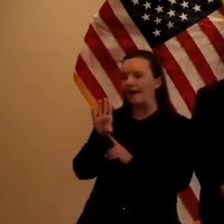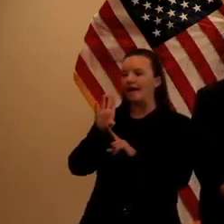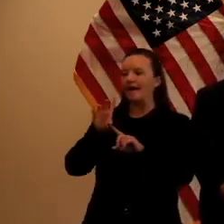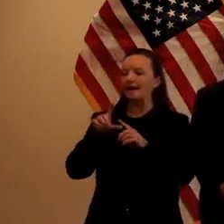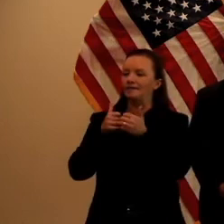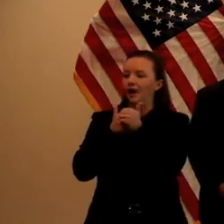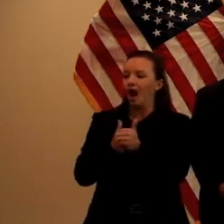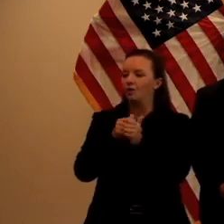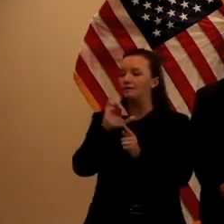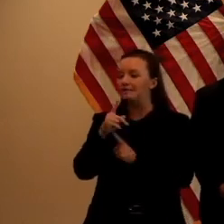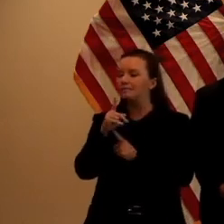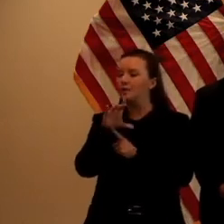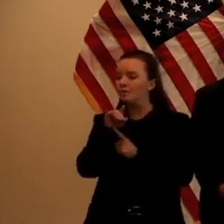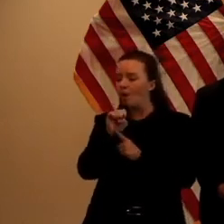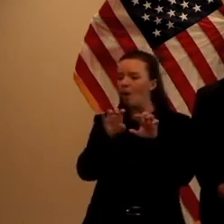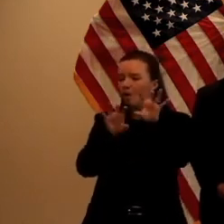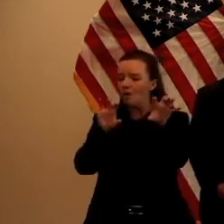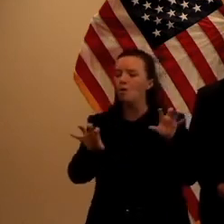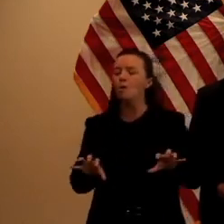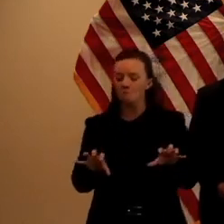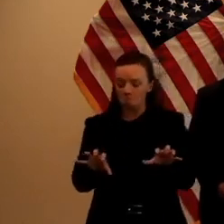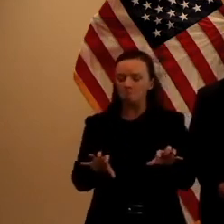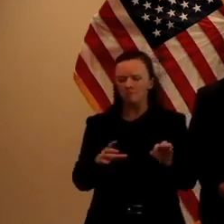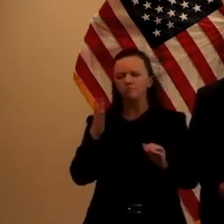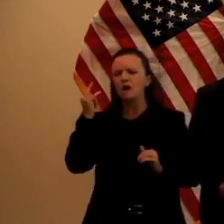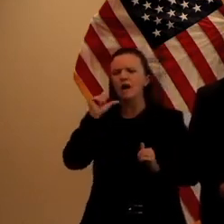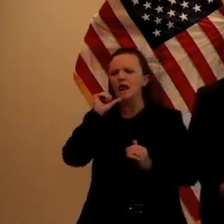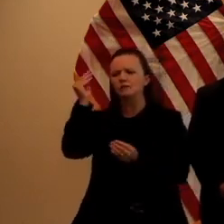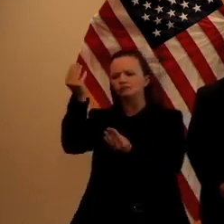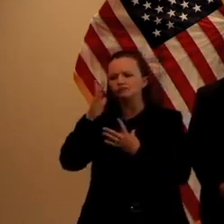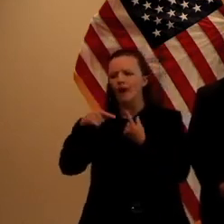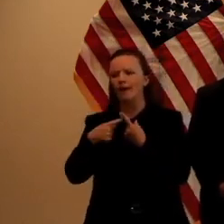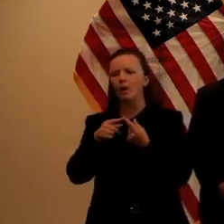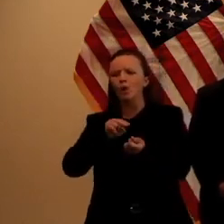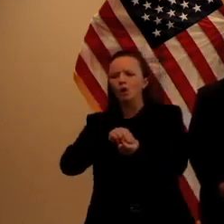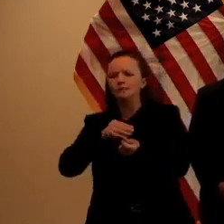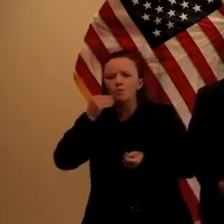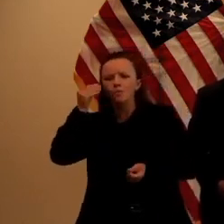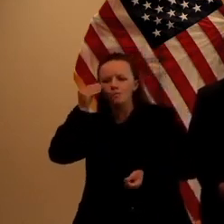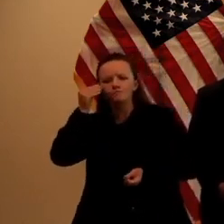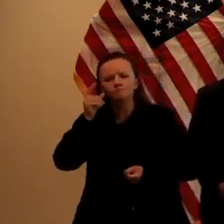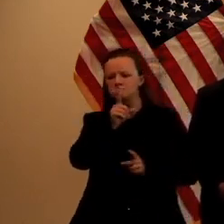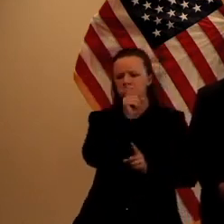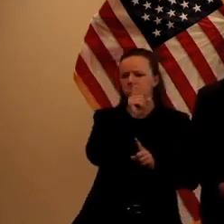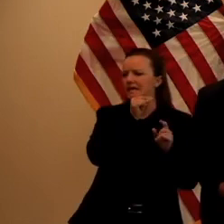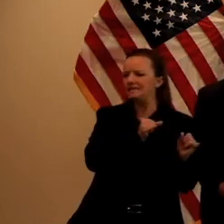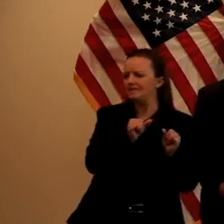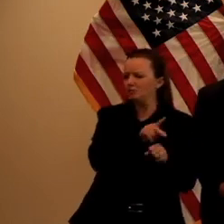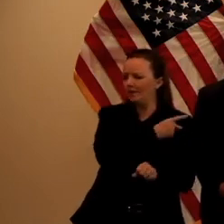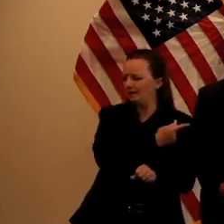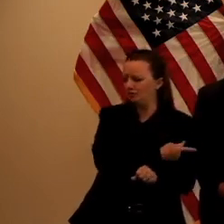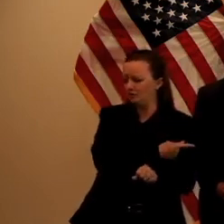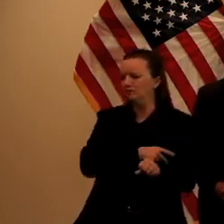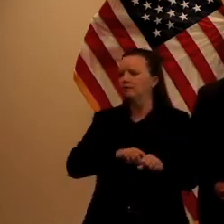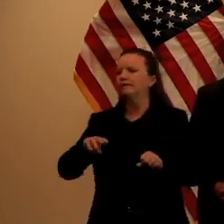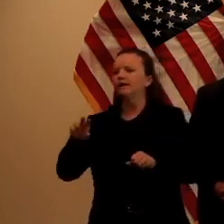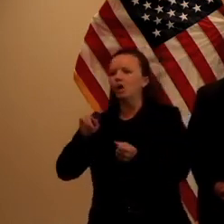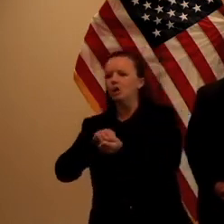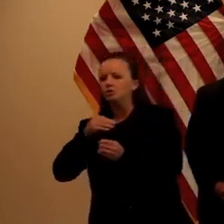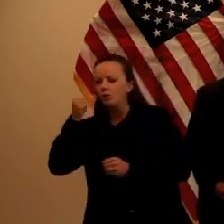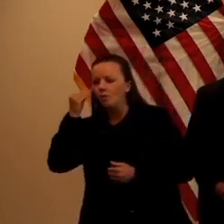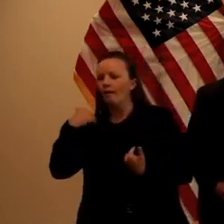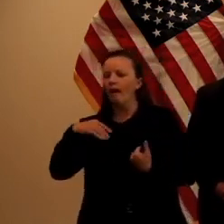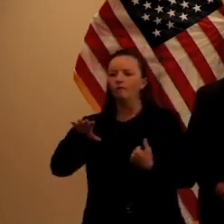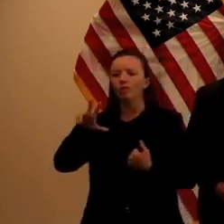code. Why can't we get information about nursing homes? We're not talking about individual patients. We're talking about nursing homes with 30, 40, 50,